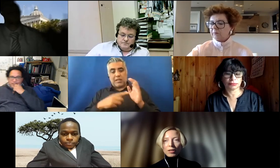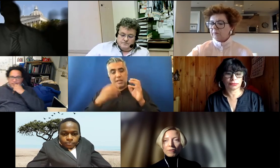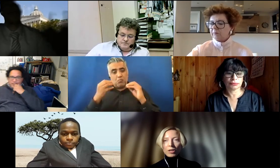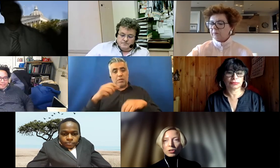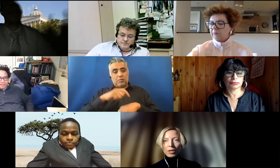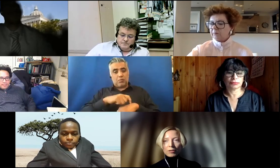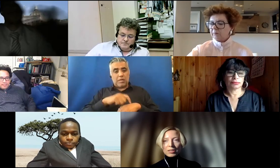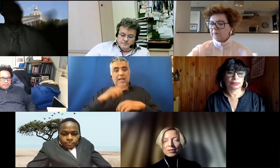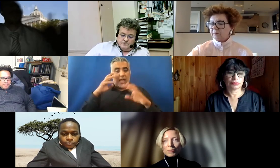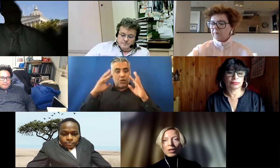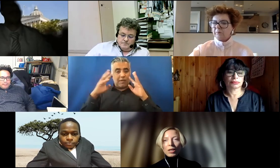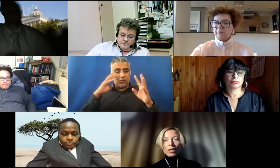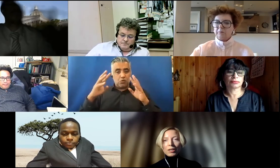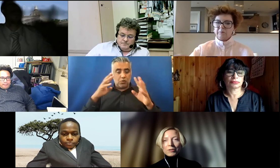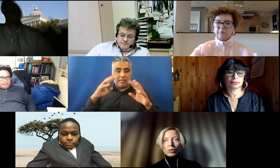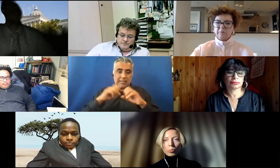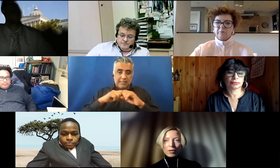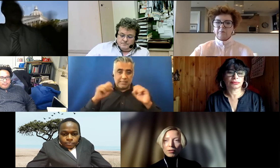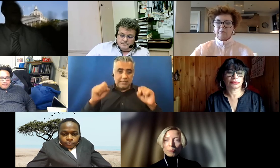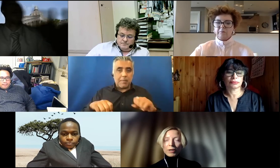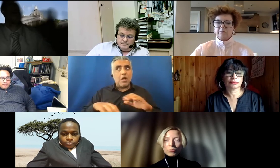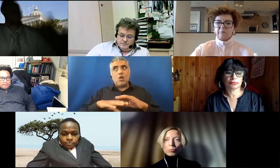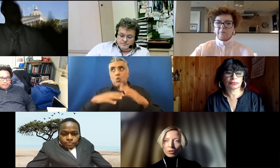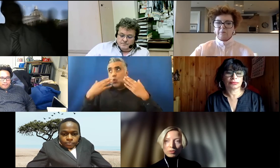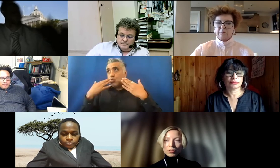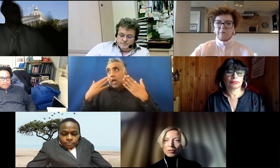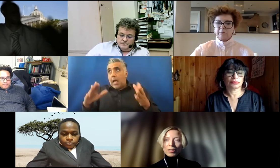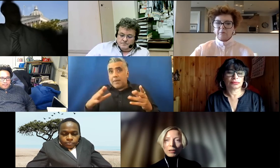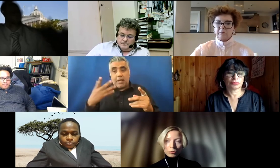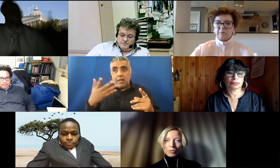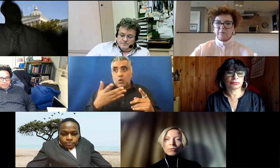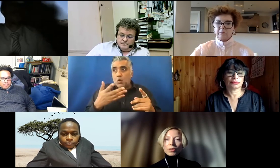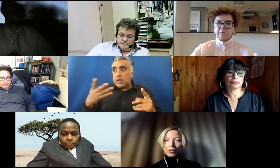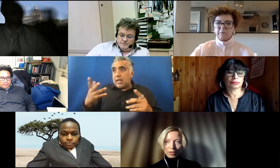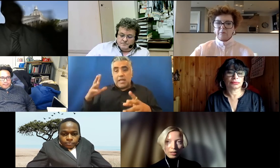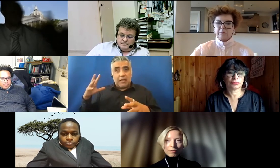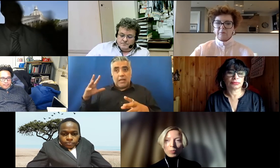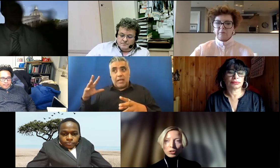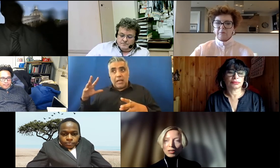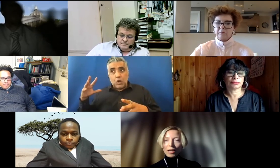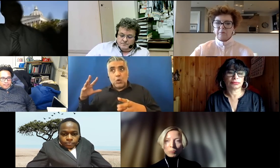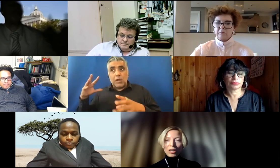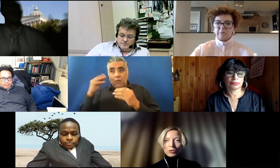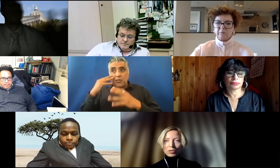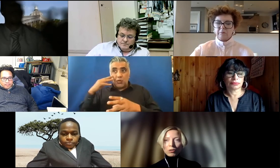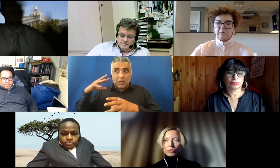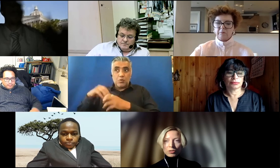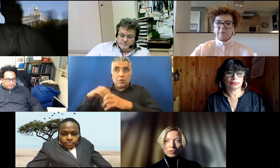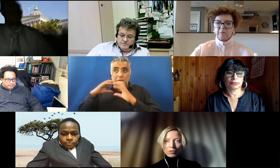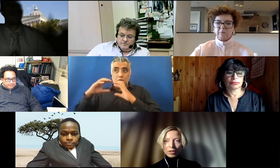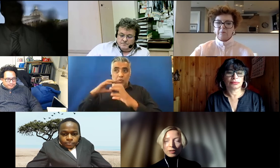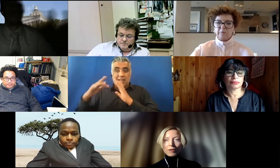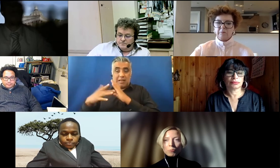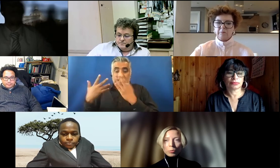the innovation ecosystem is not aware about what inclusive information and communication